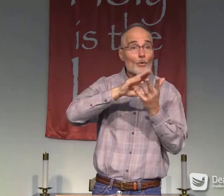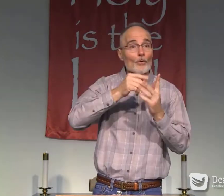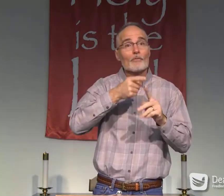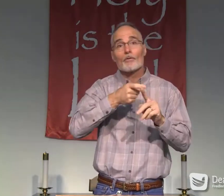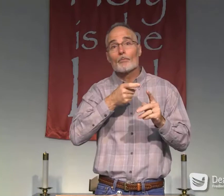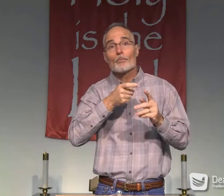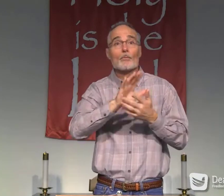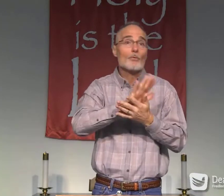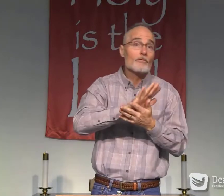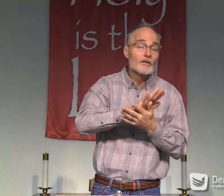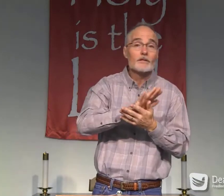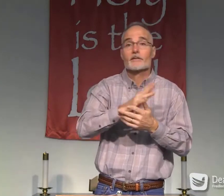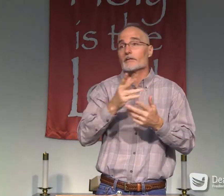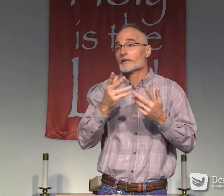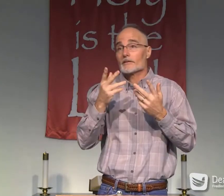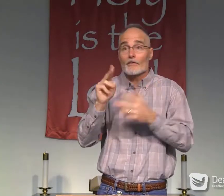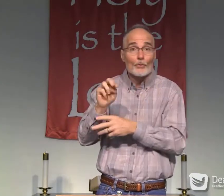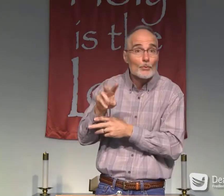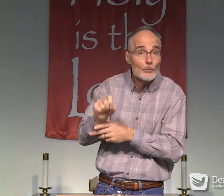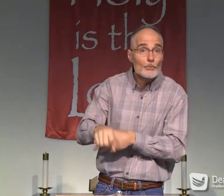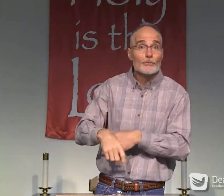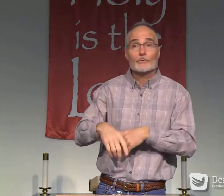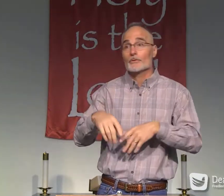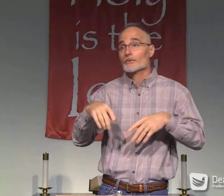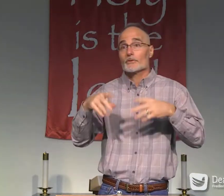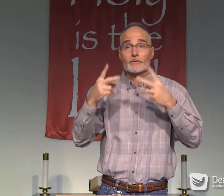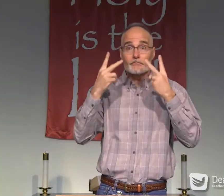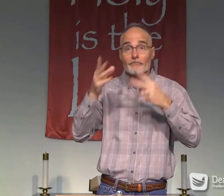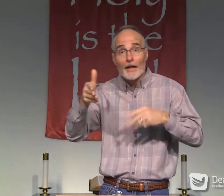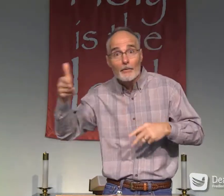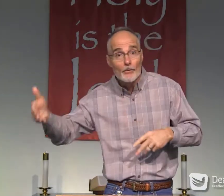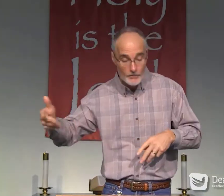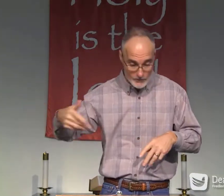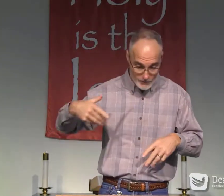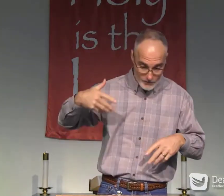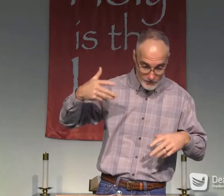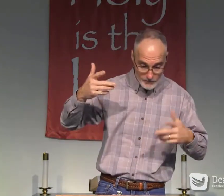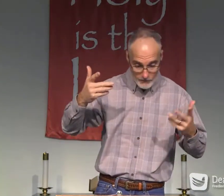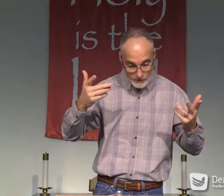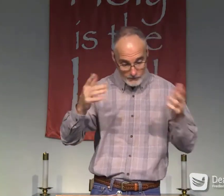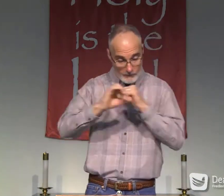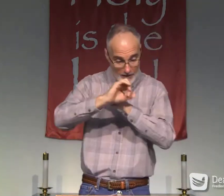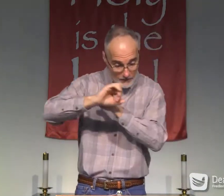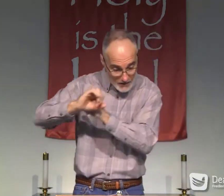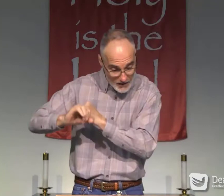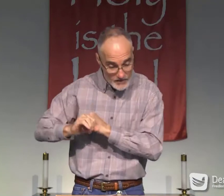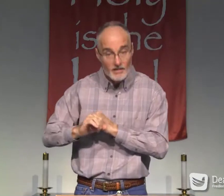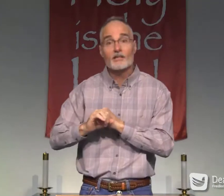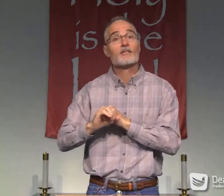we see out there, what we learn from films and the news, and what we see our